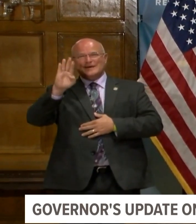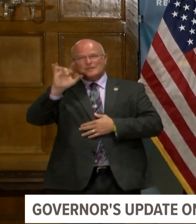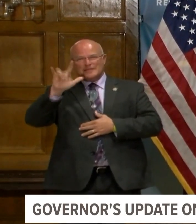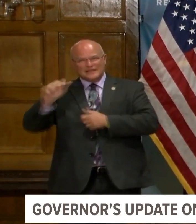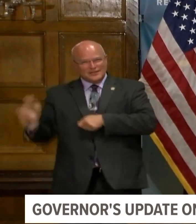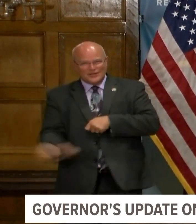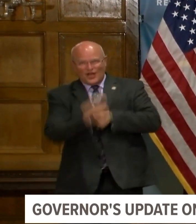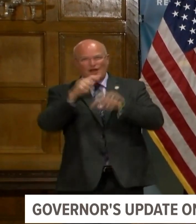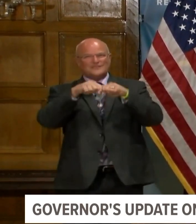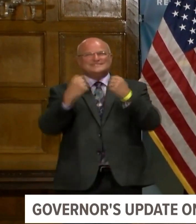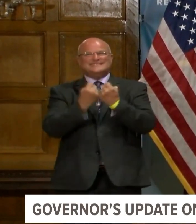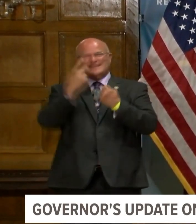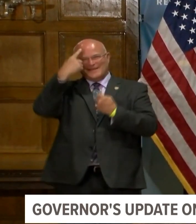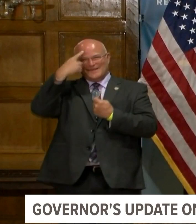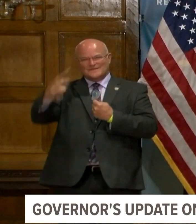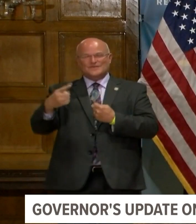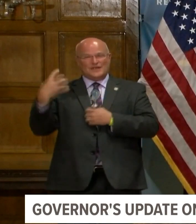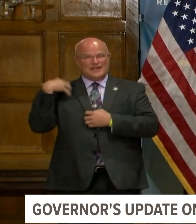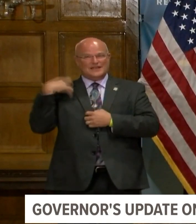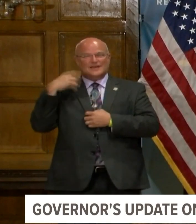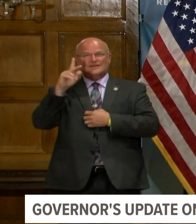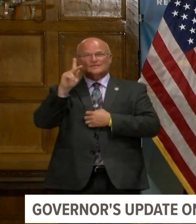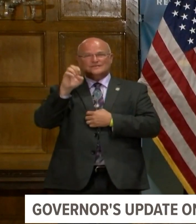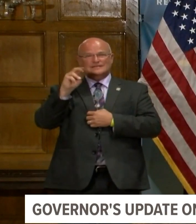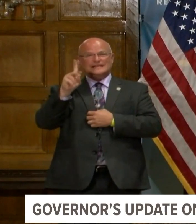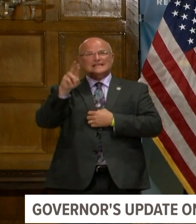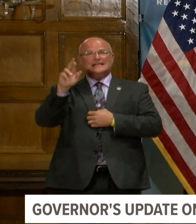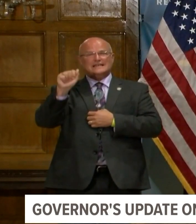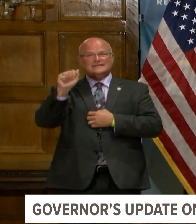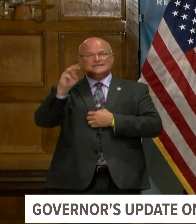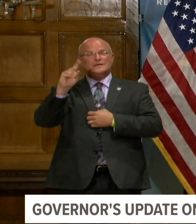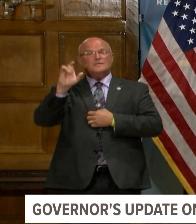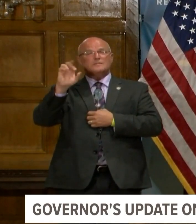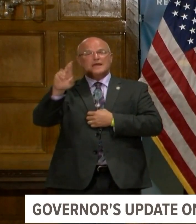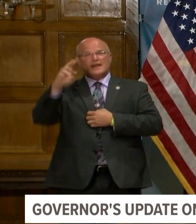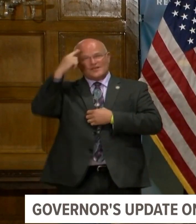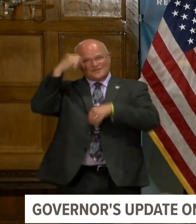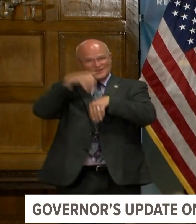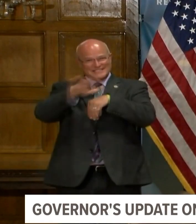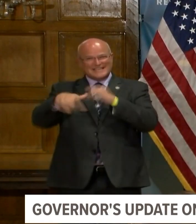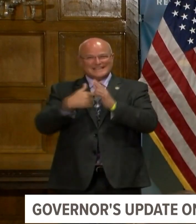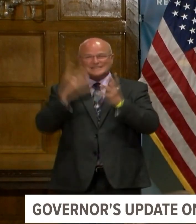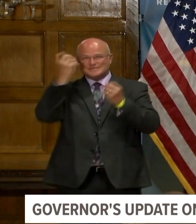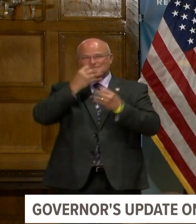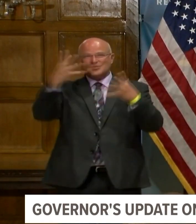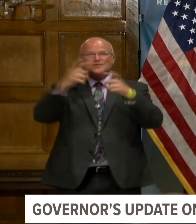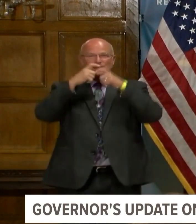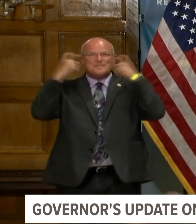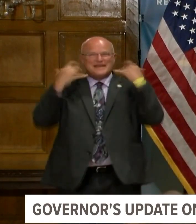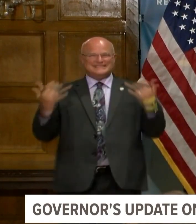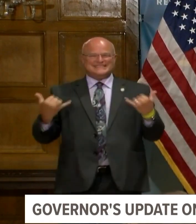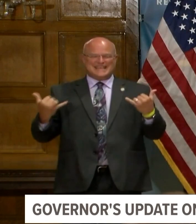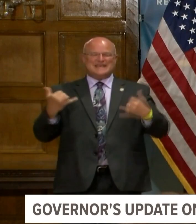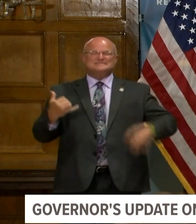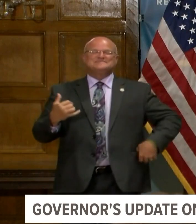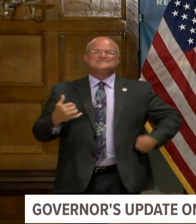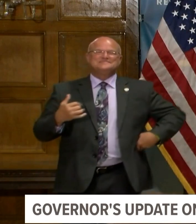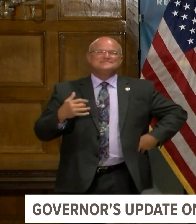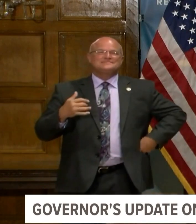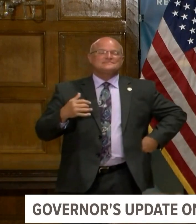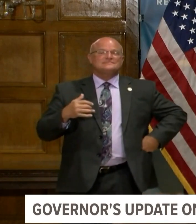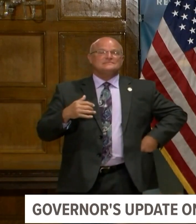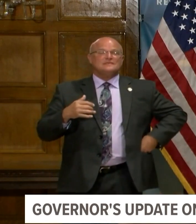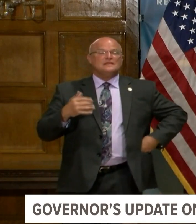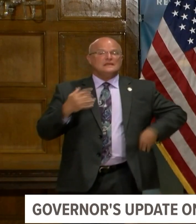teams and Coach Kendra Maynor for sending this beautiful mask today.